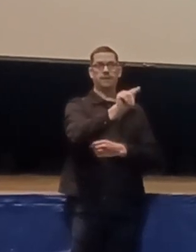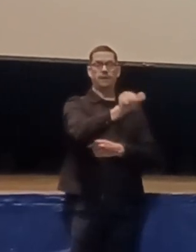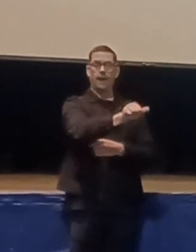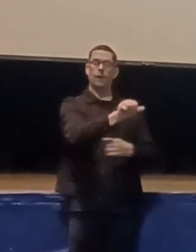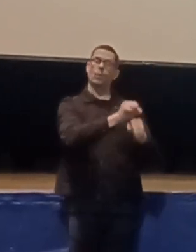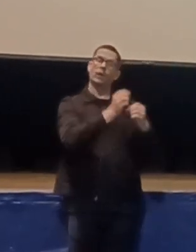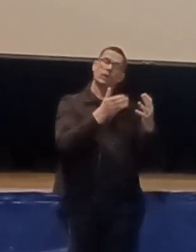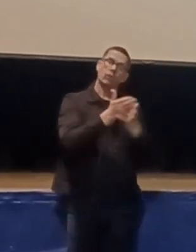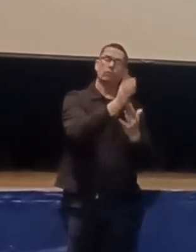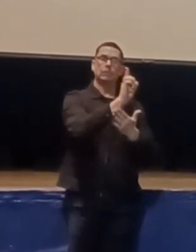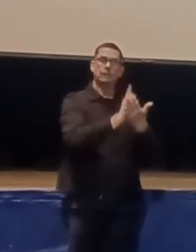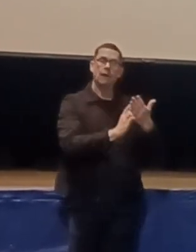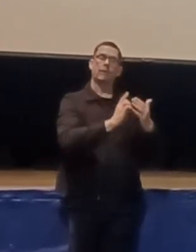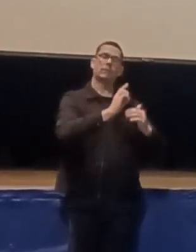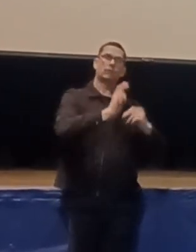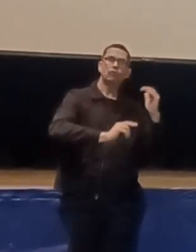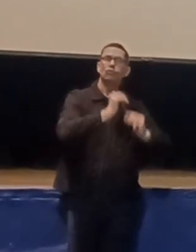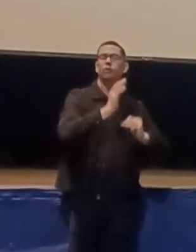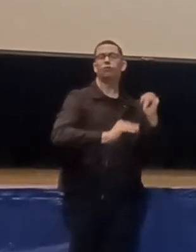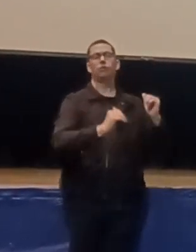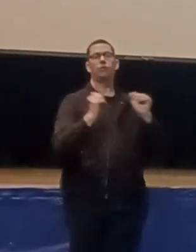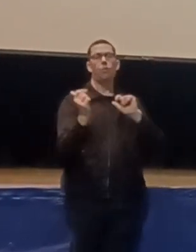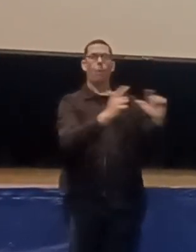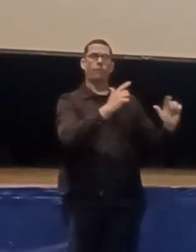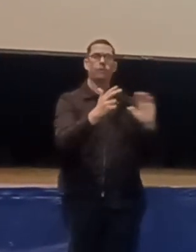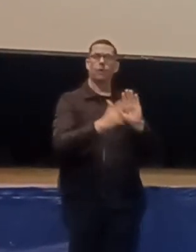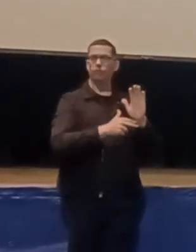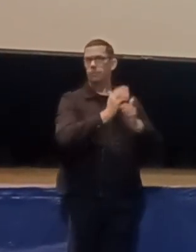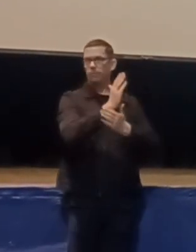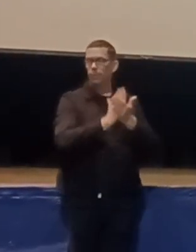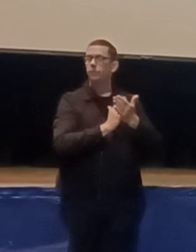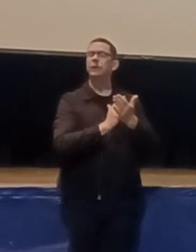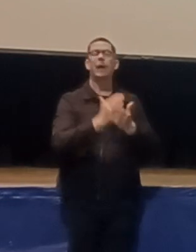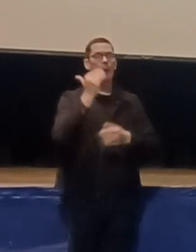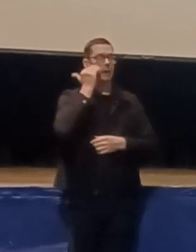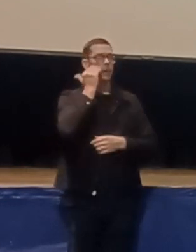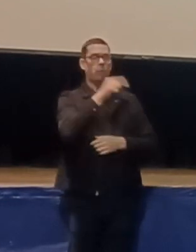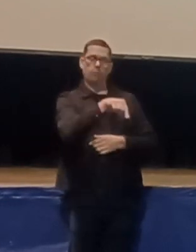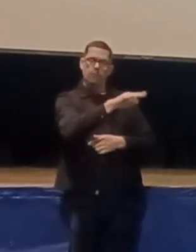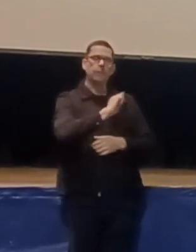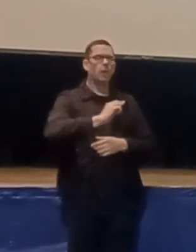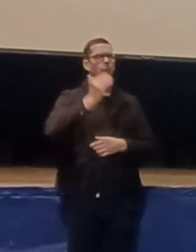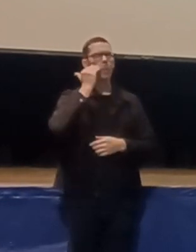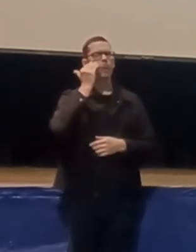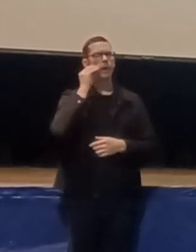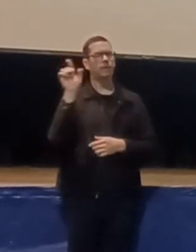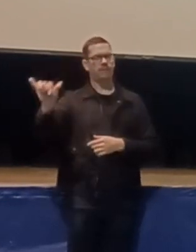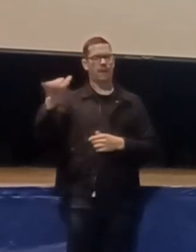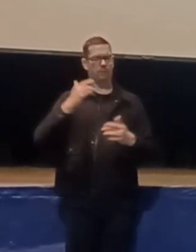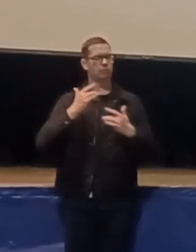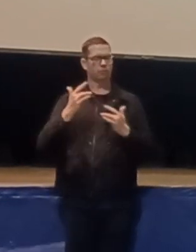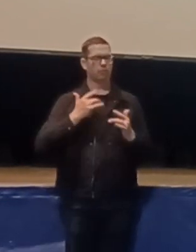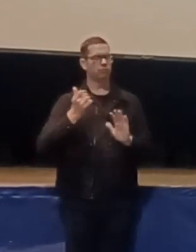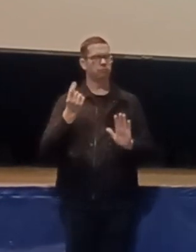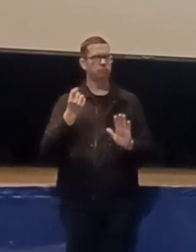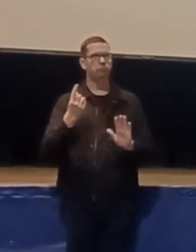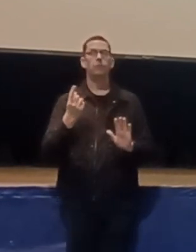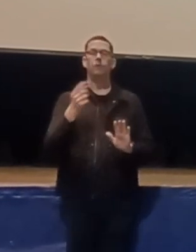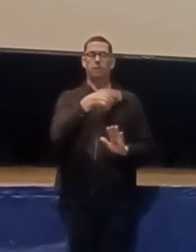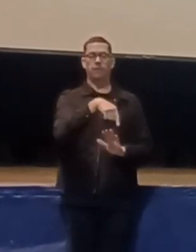design, construction, and all of the contracting aspects. And I know that they're aware of this concern, and they'll make sure